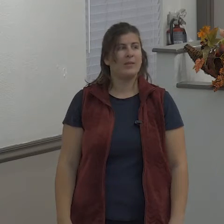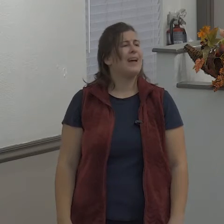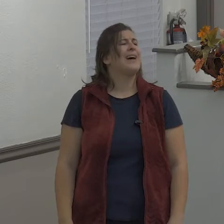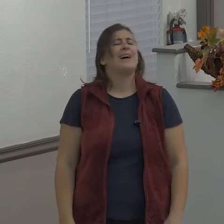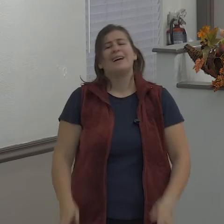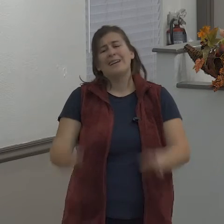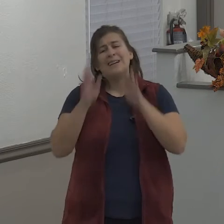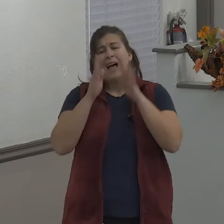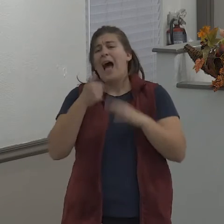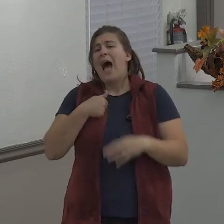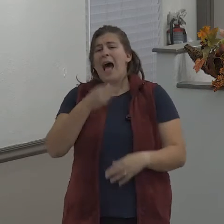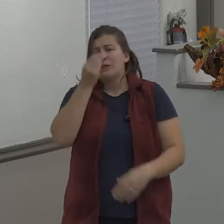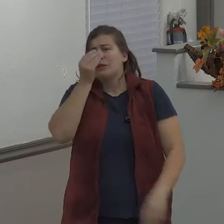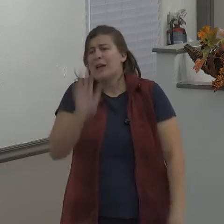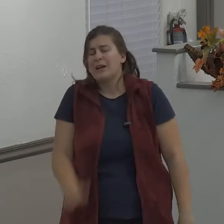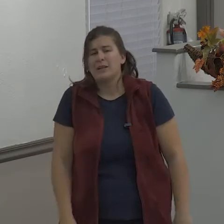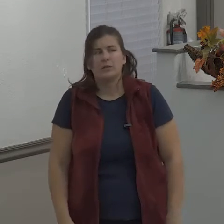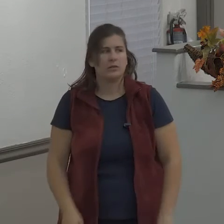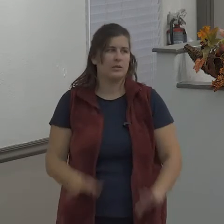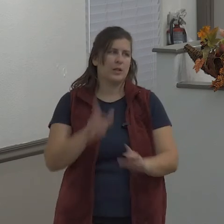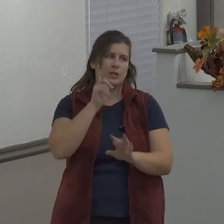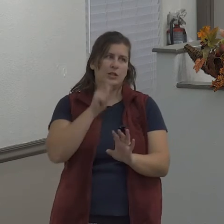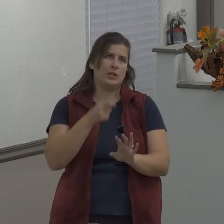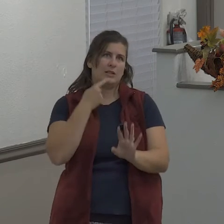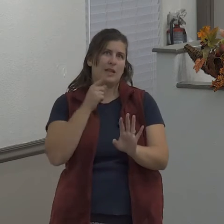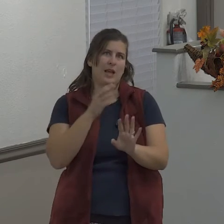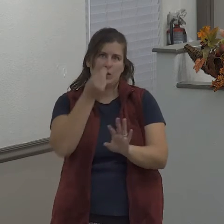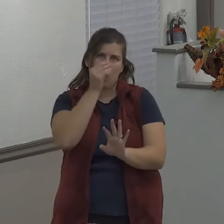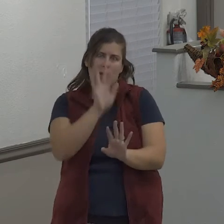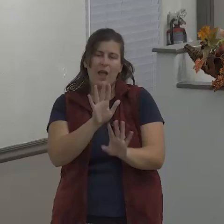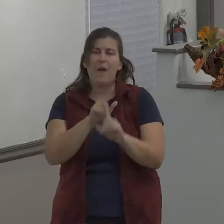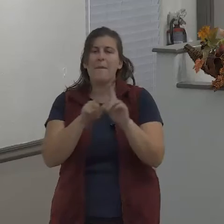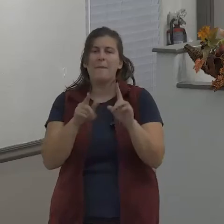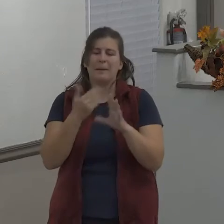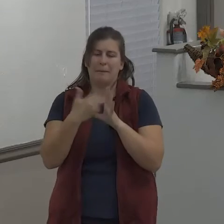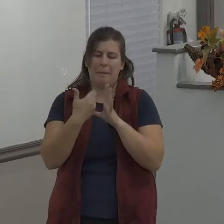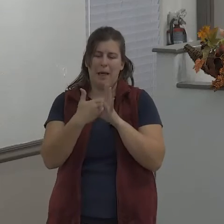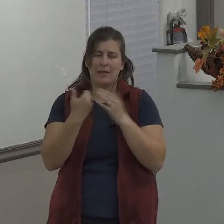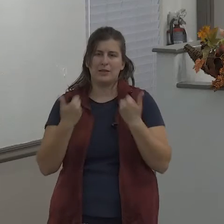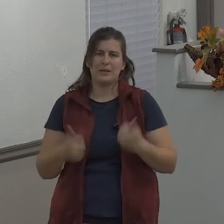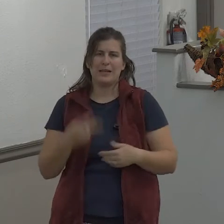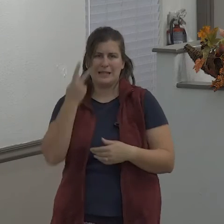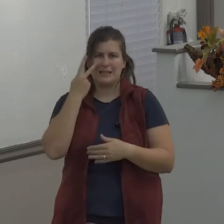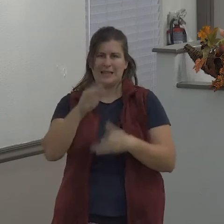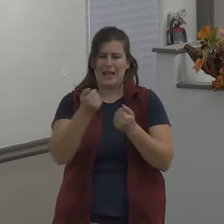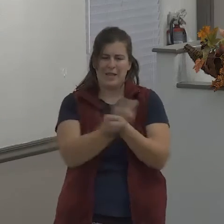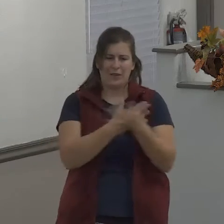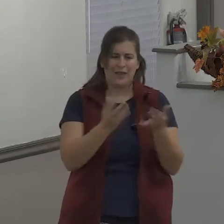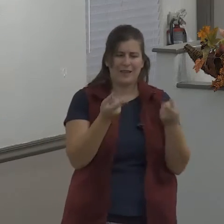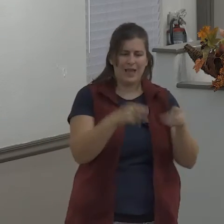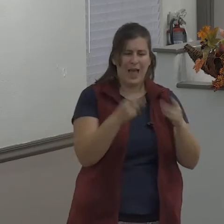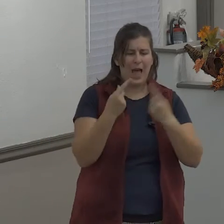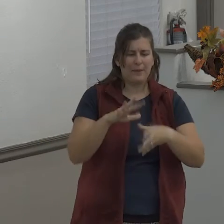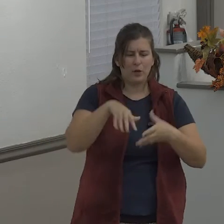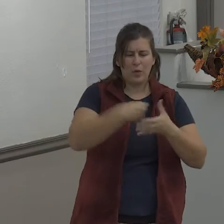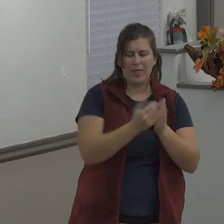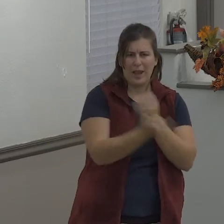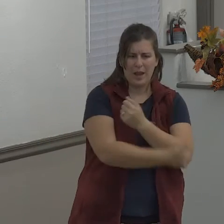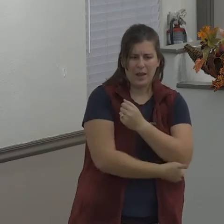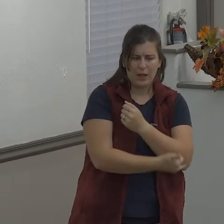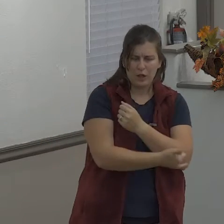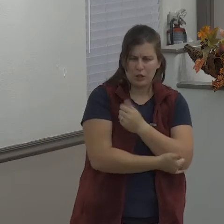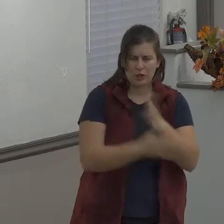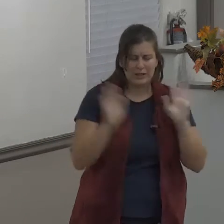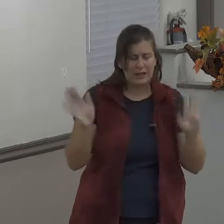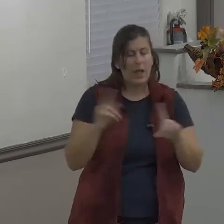I don't care. Listen, I don't care what, I shouldn't say I don't care. It bothers me to see what's happening.